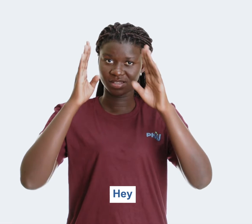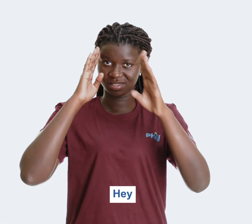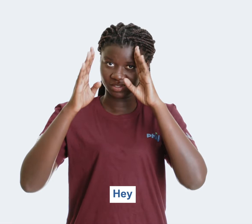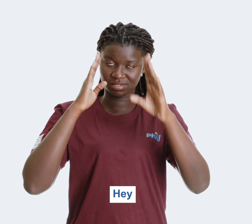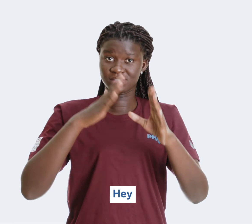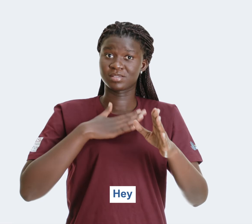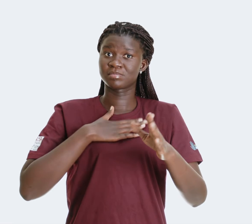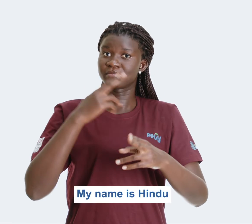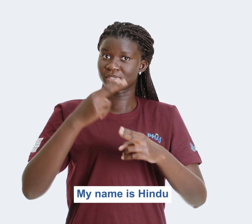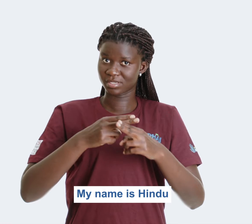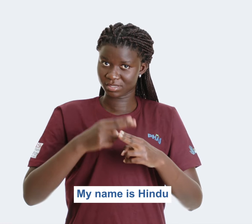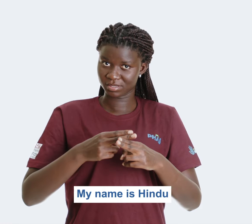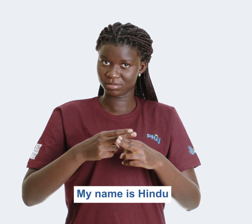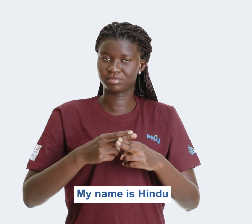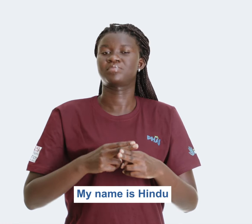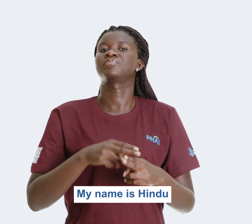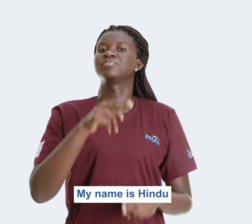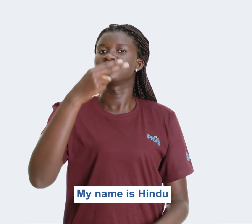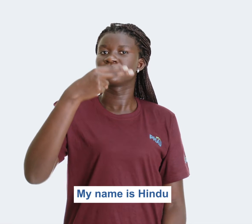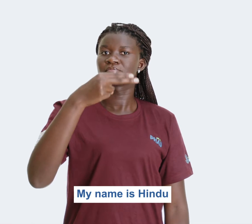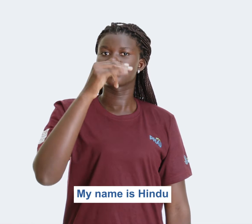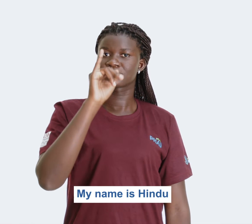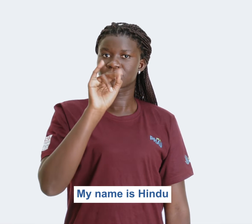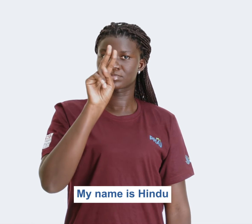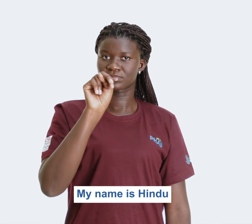Hey, my name is Hindu.